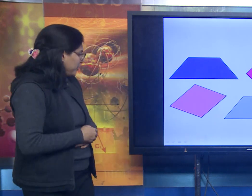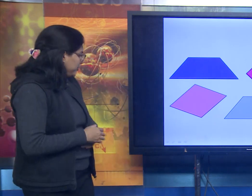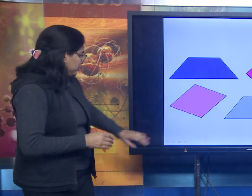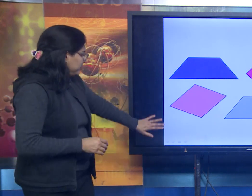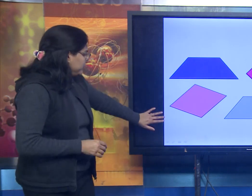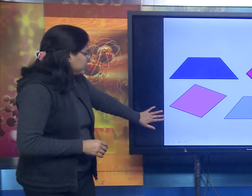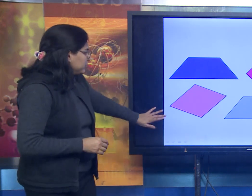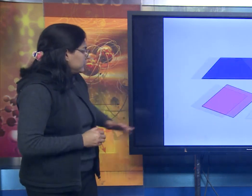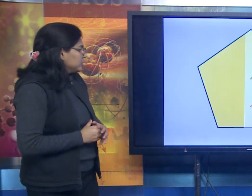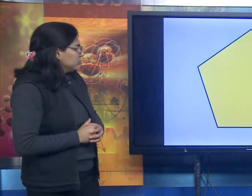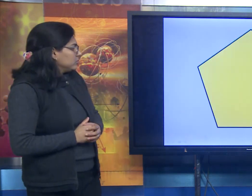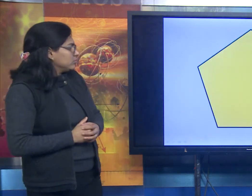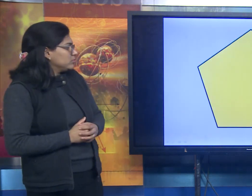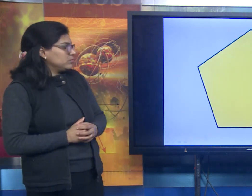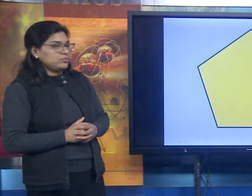Let us move further.